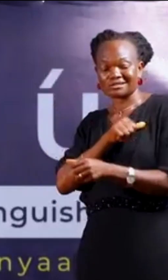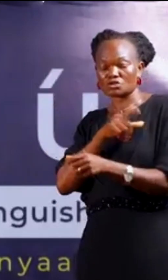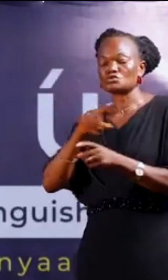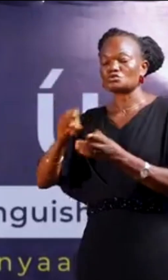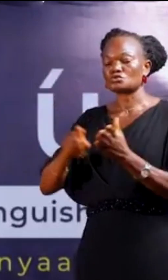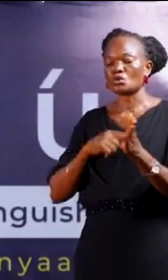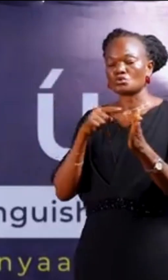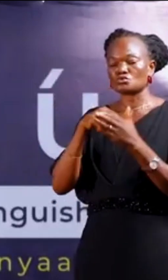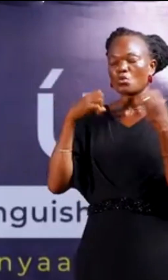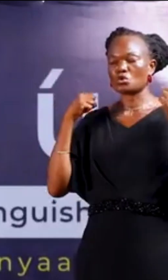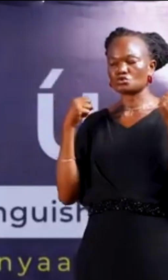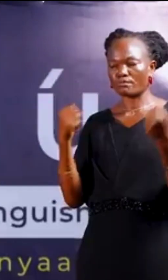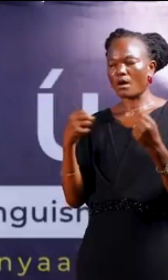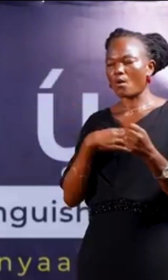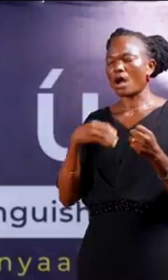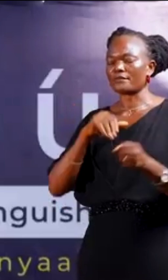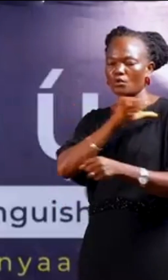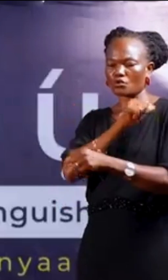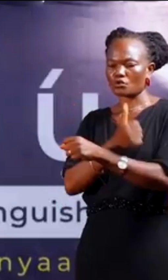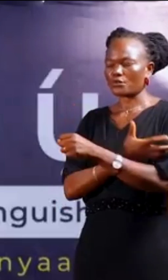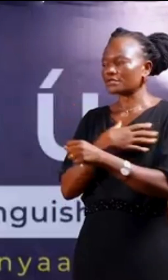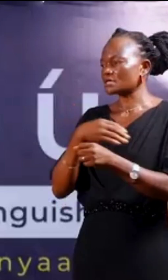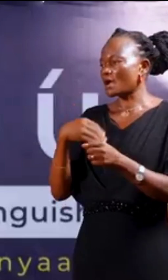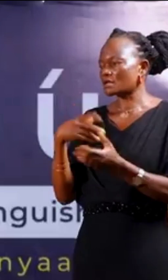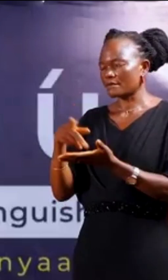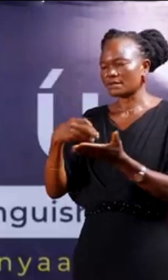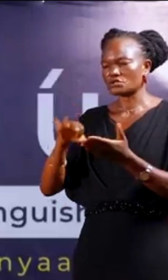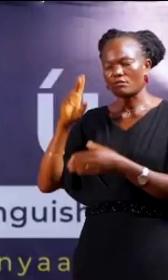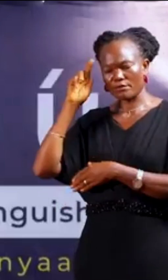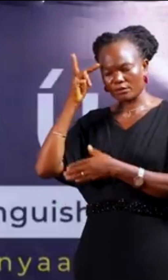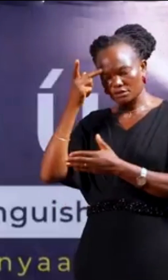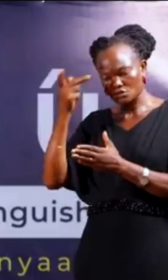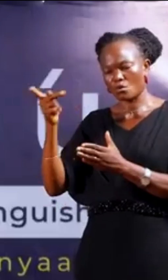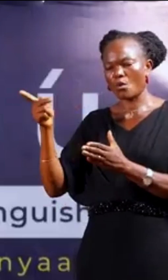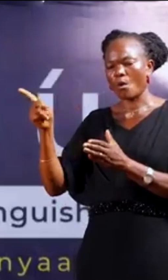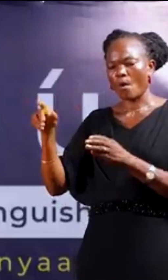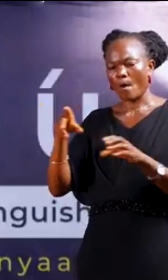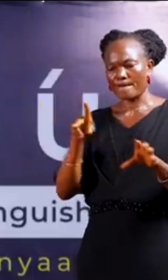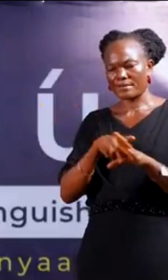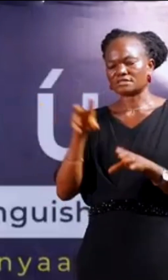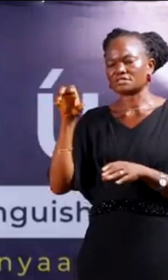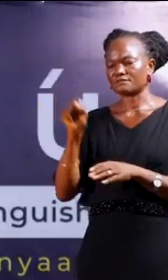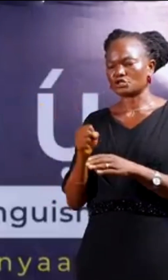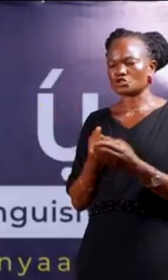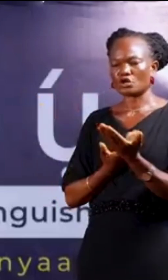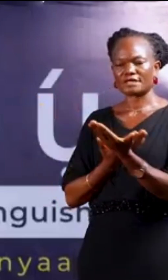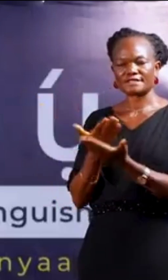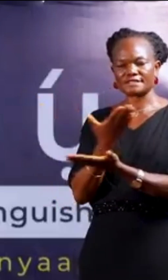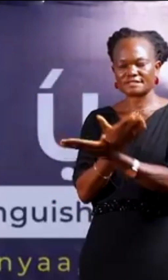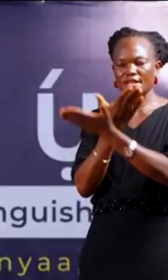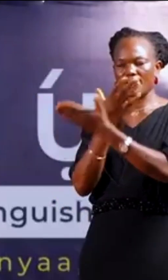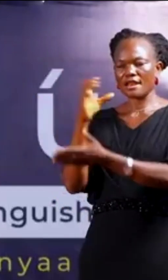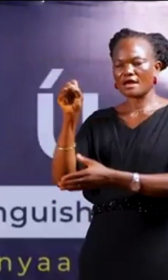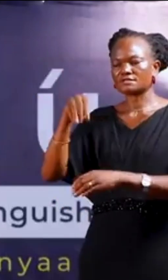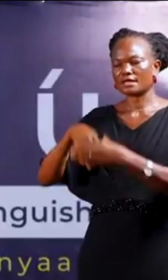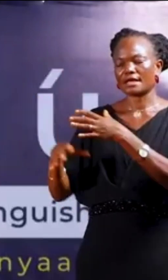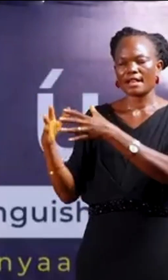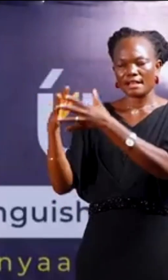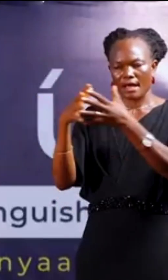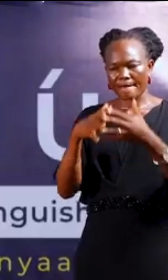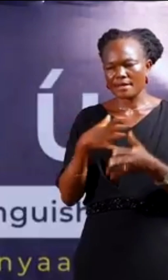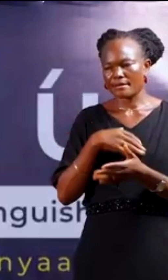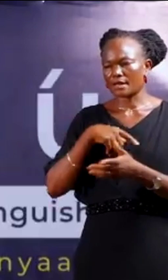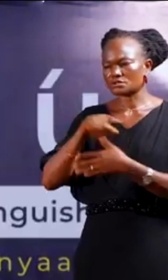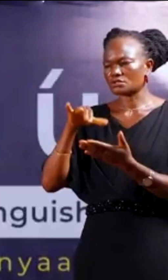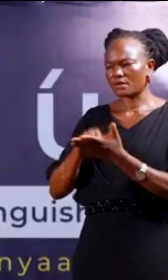towards power and authority, and the patterns of political participation. Slaves in America drew on